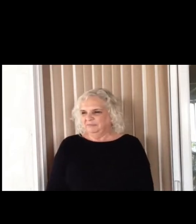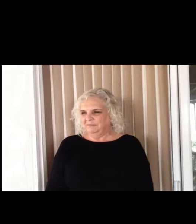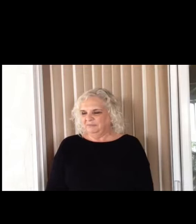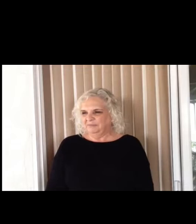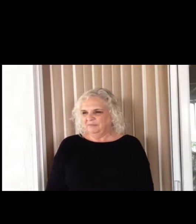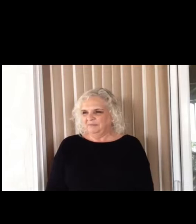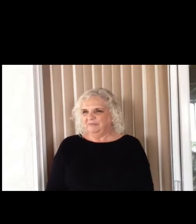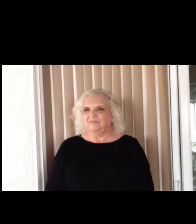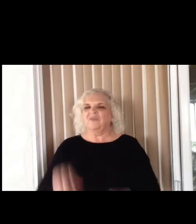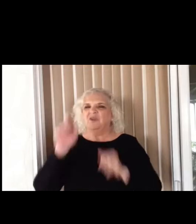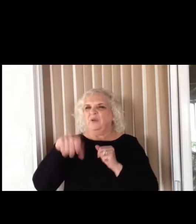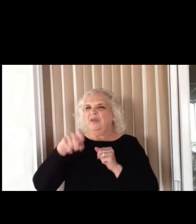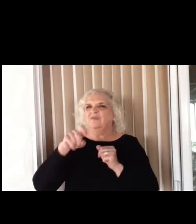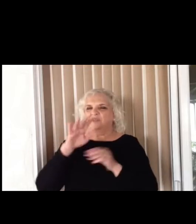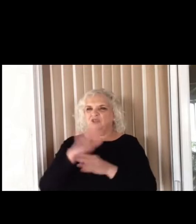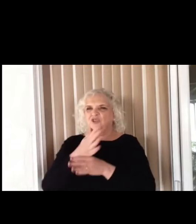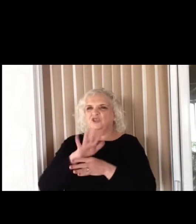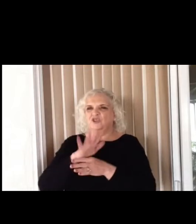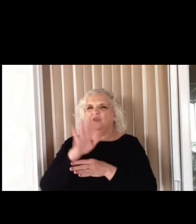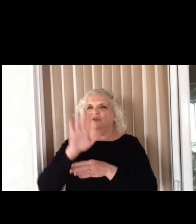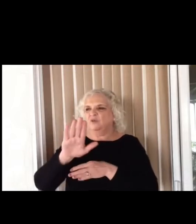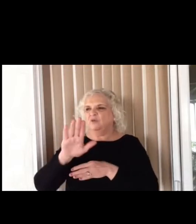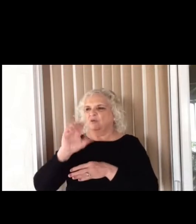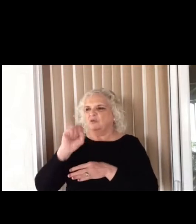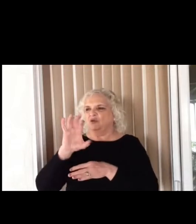You'll have to share your screen.